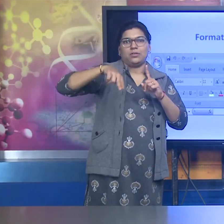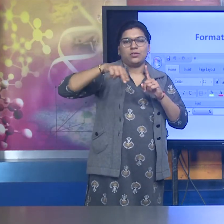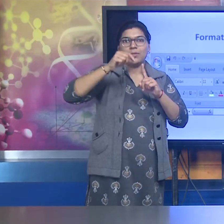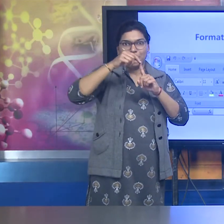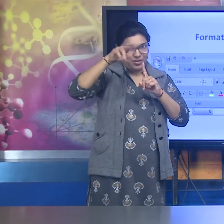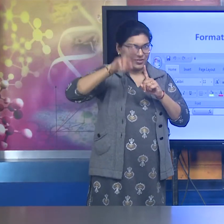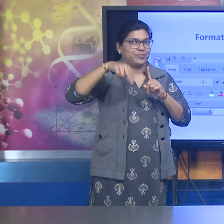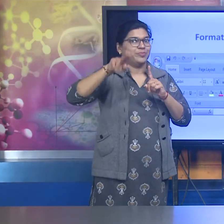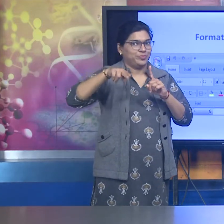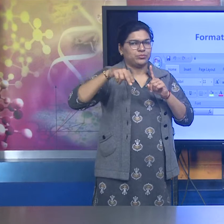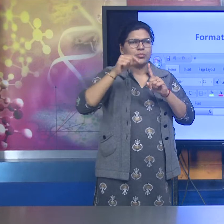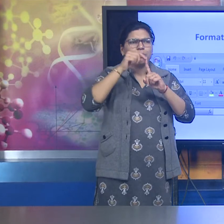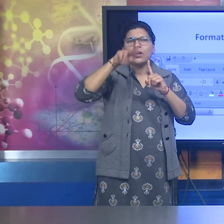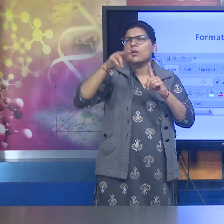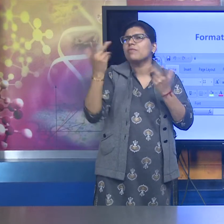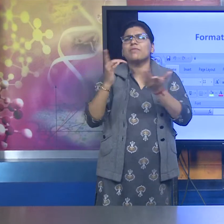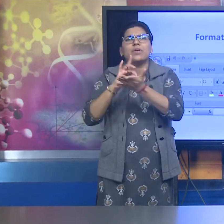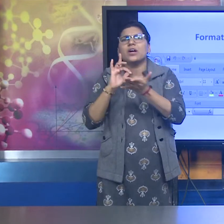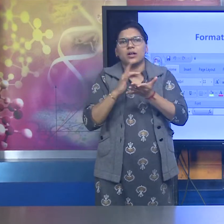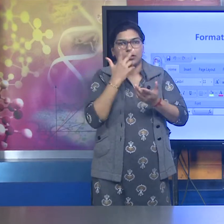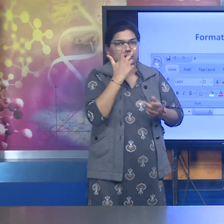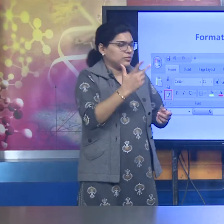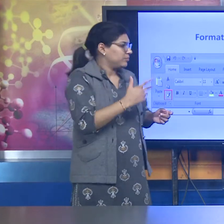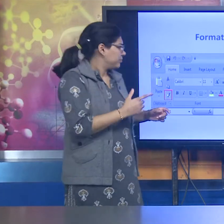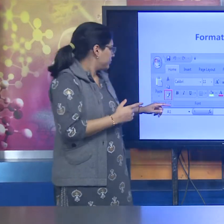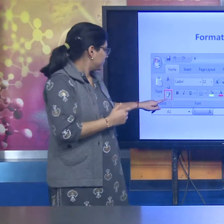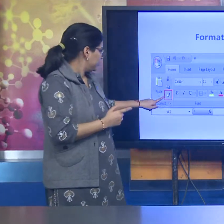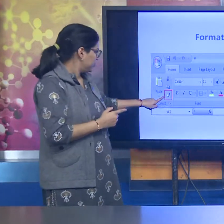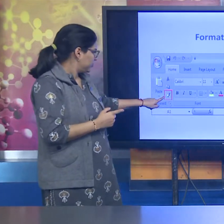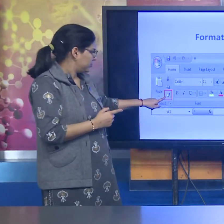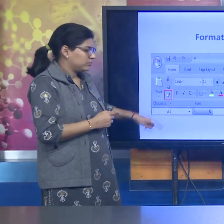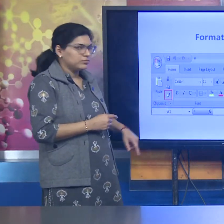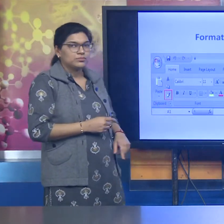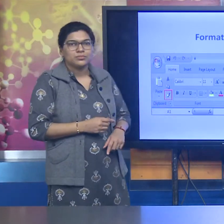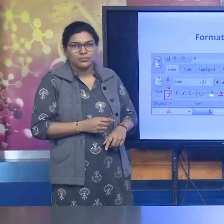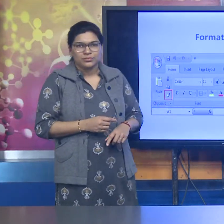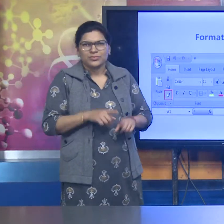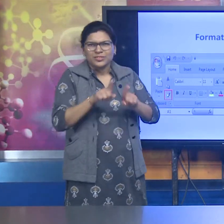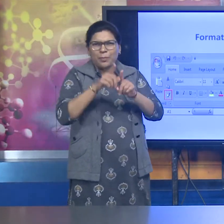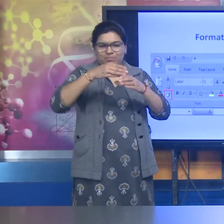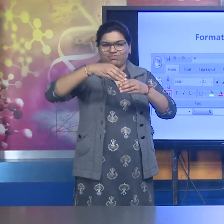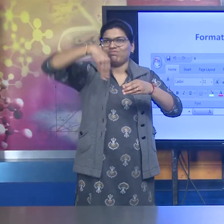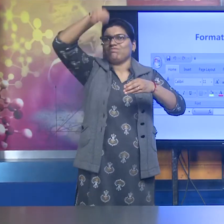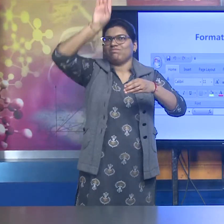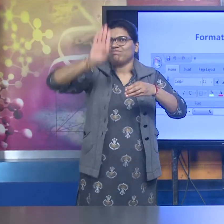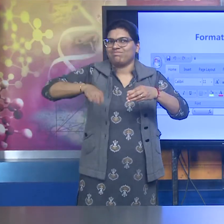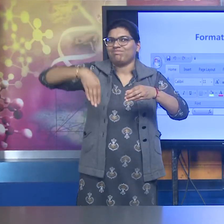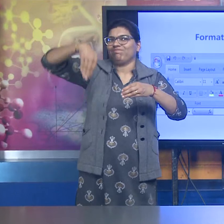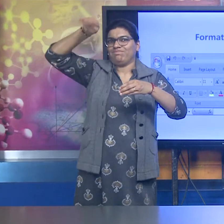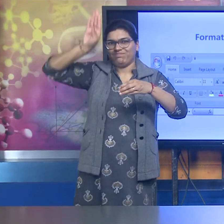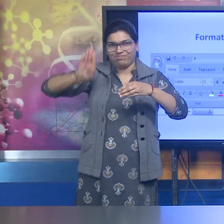Now, format painter. Where it is? You can find it on the